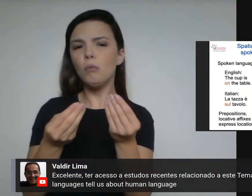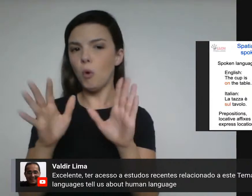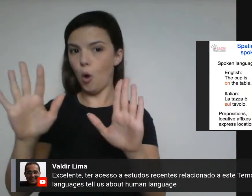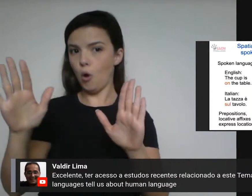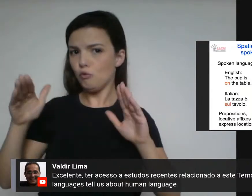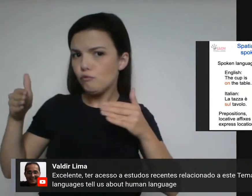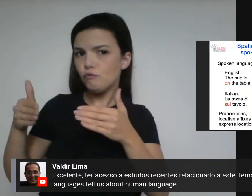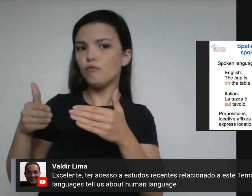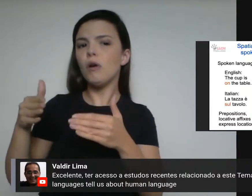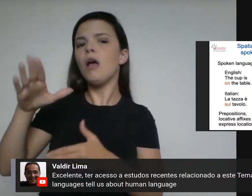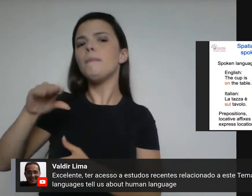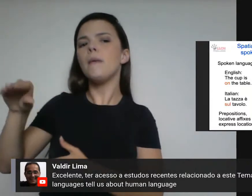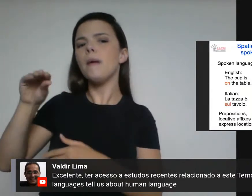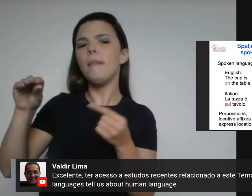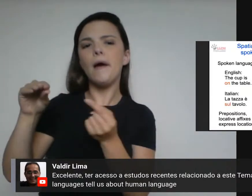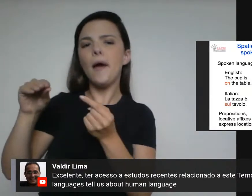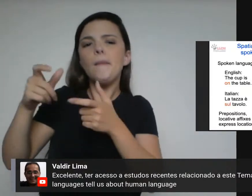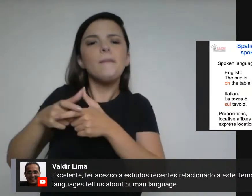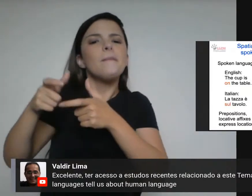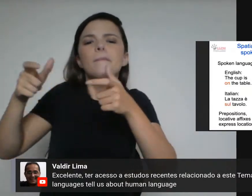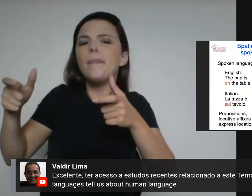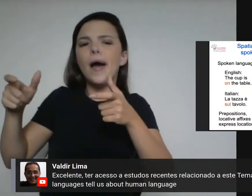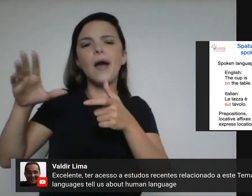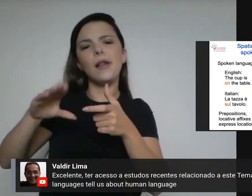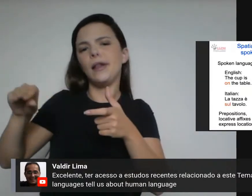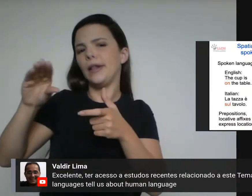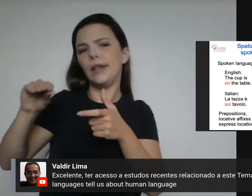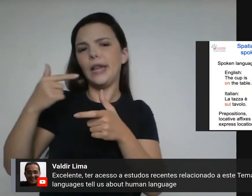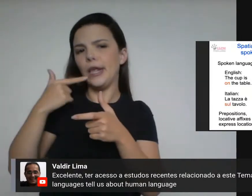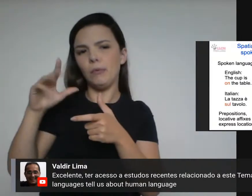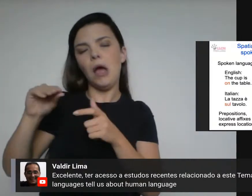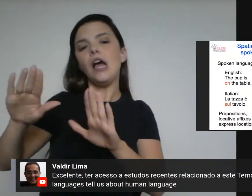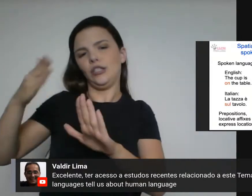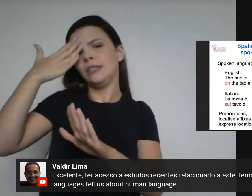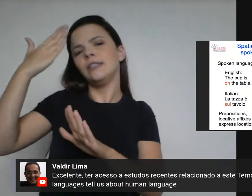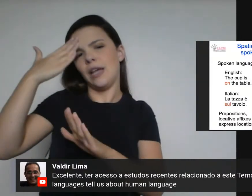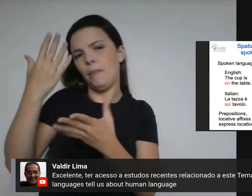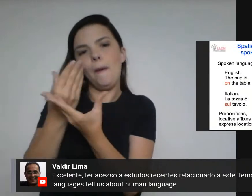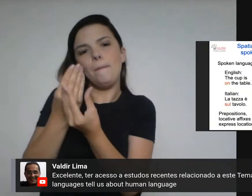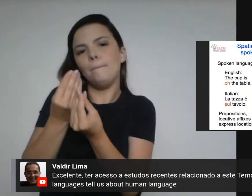vast majority of them, there's languages are complex, but many spoken languages encode